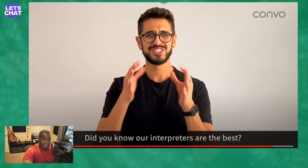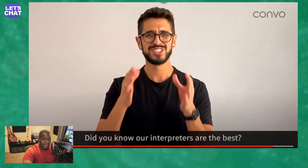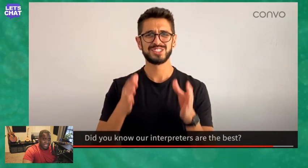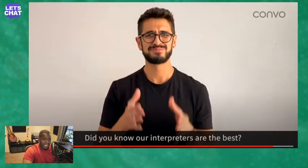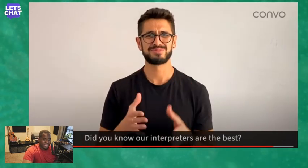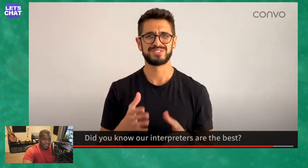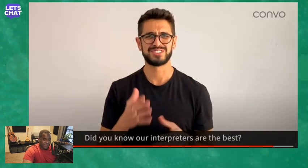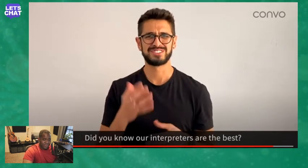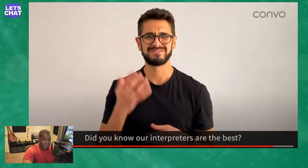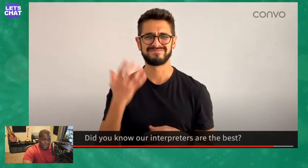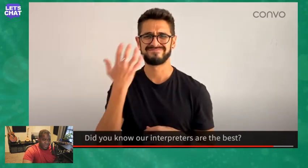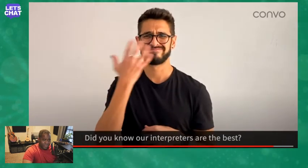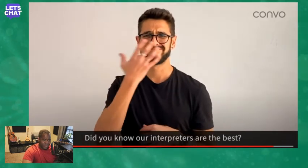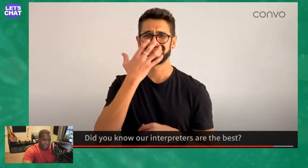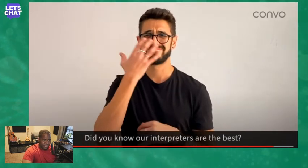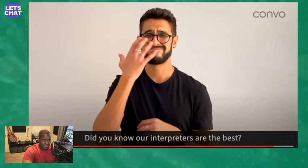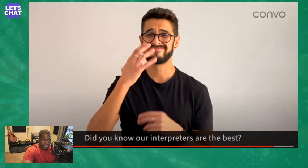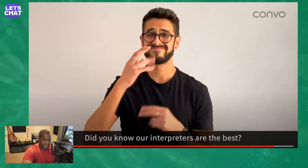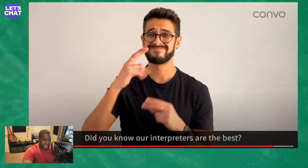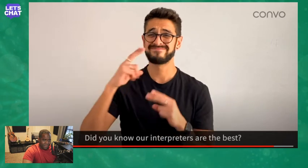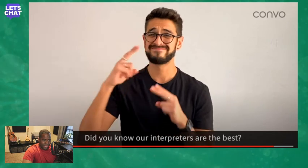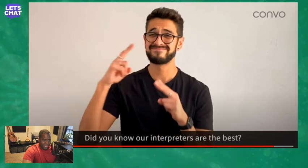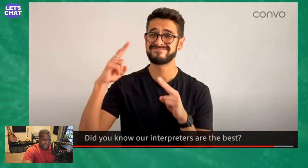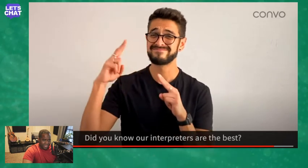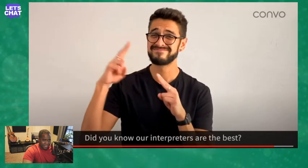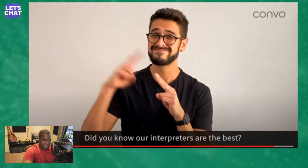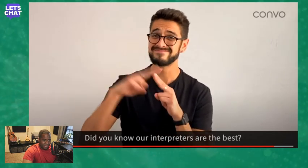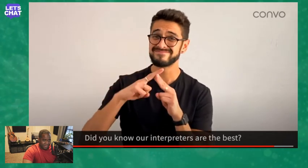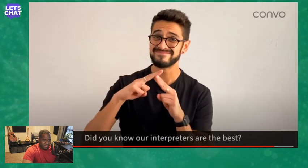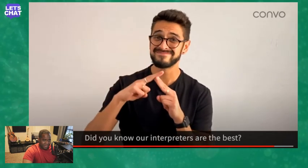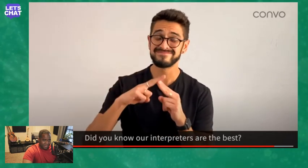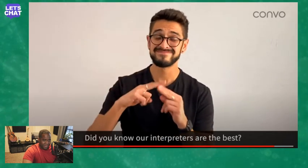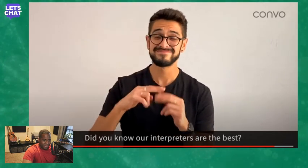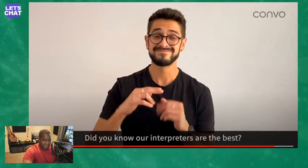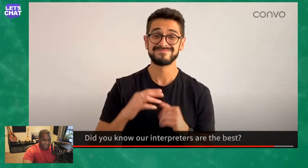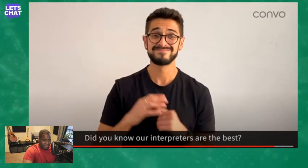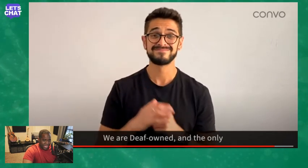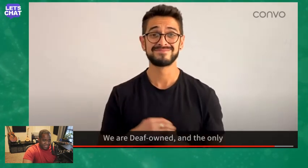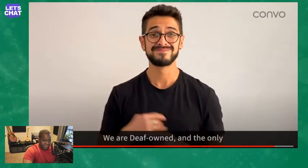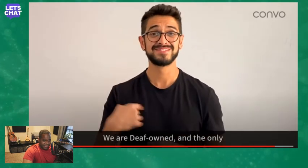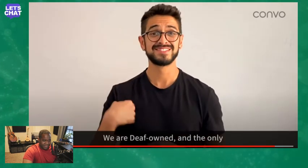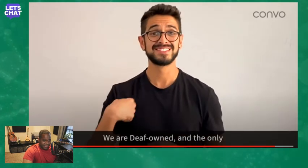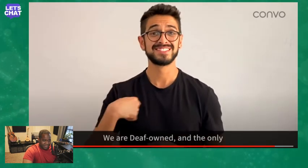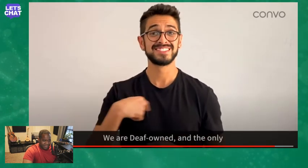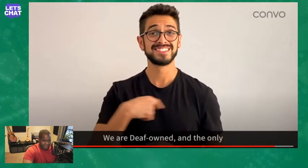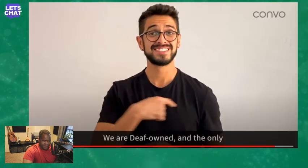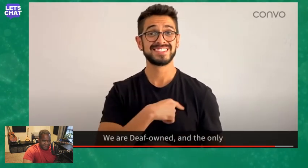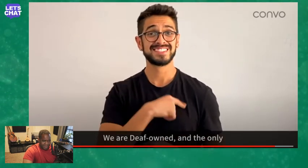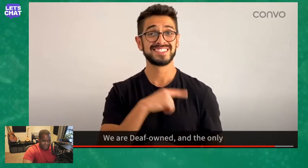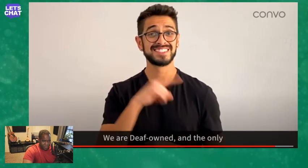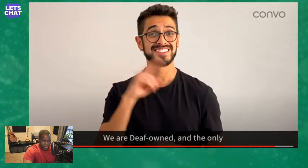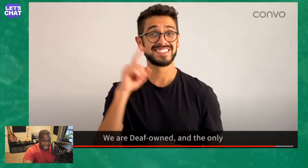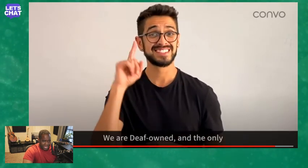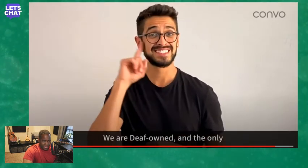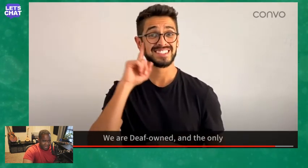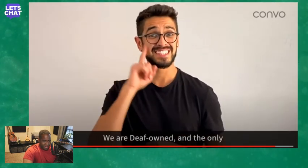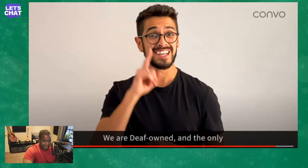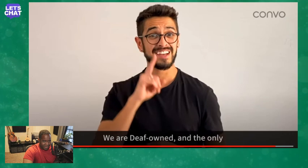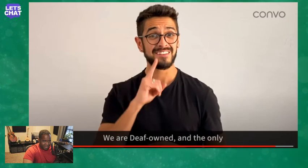us interpreters amazing best.